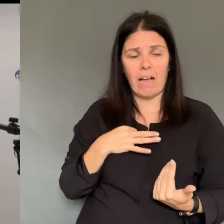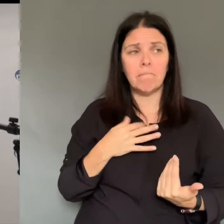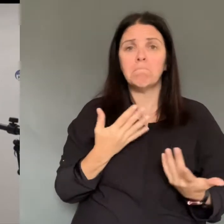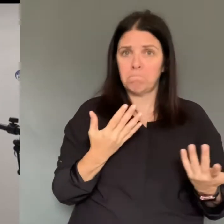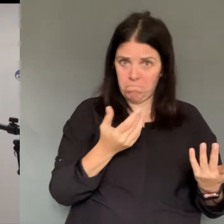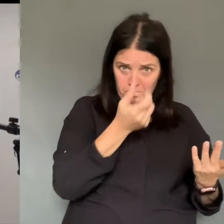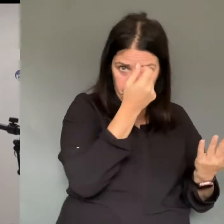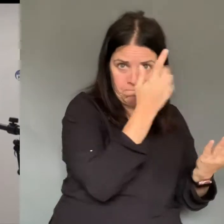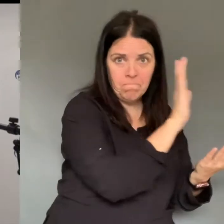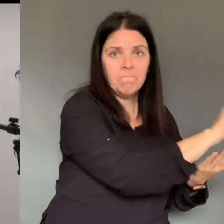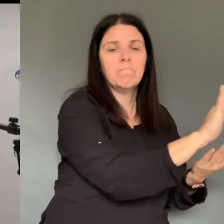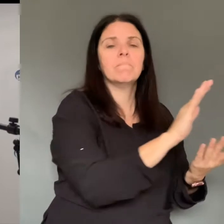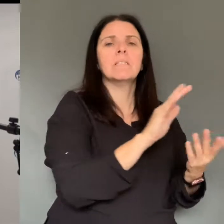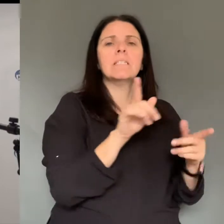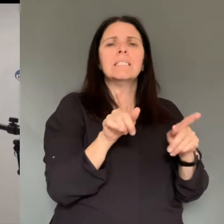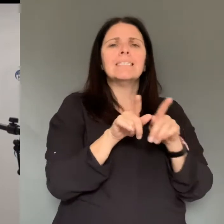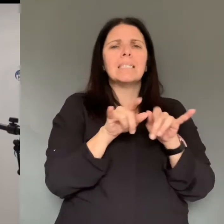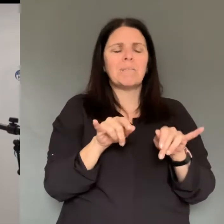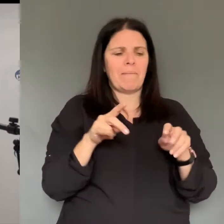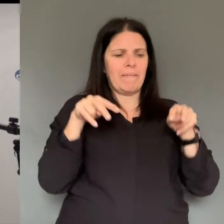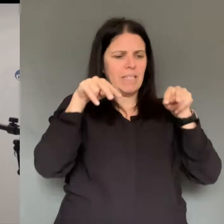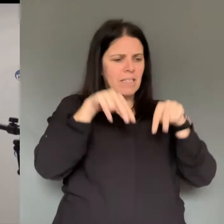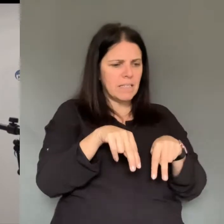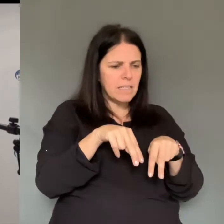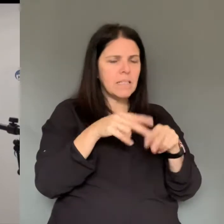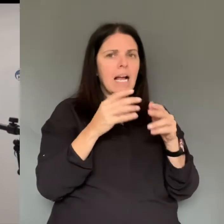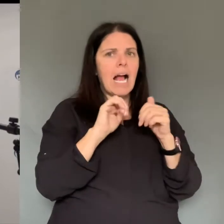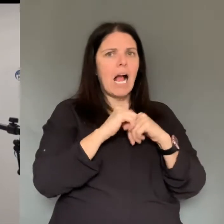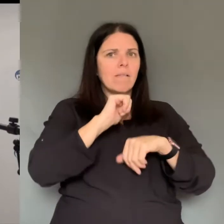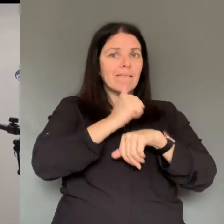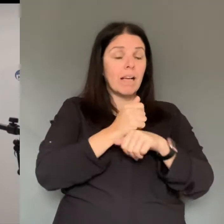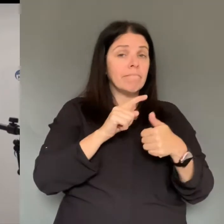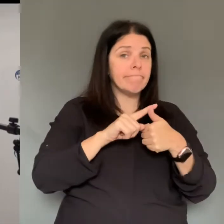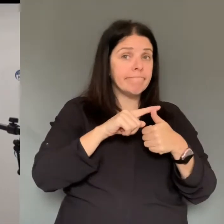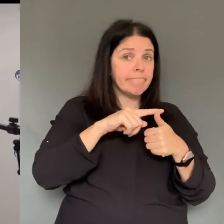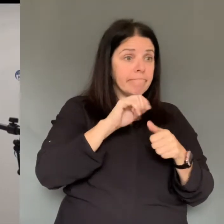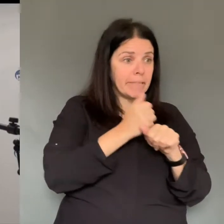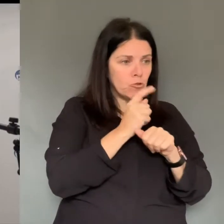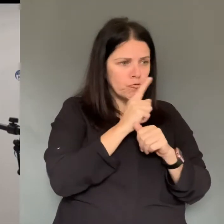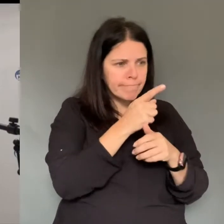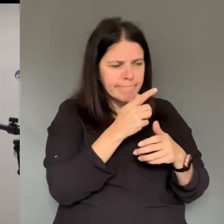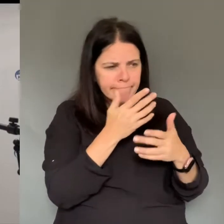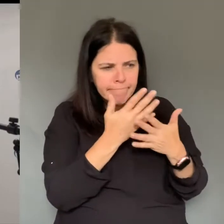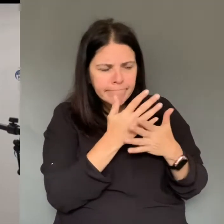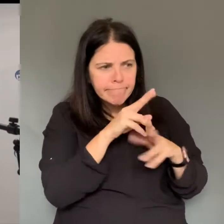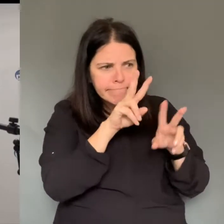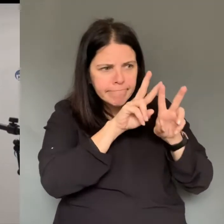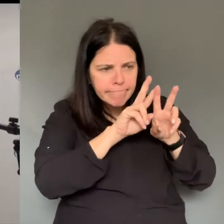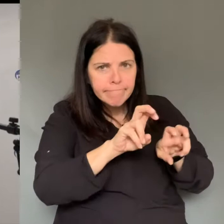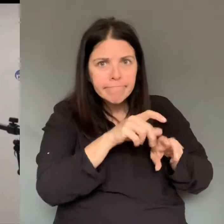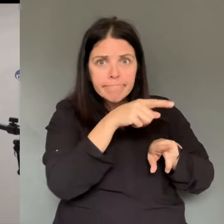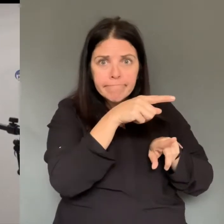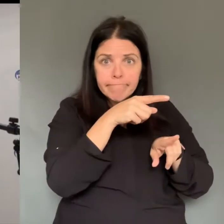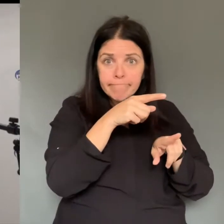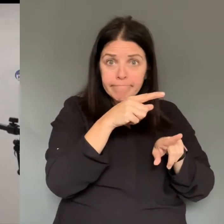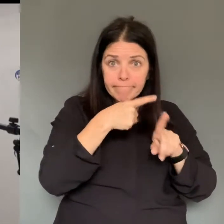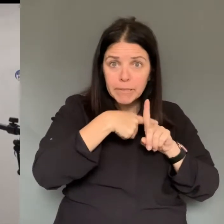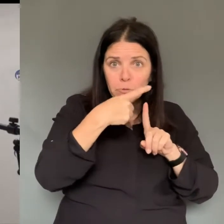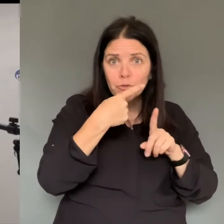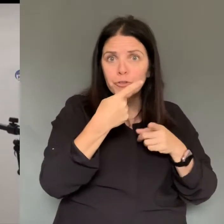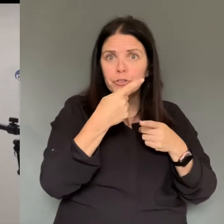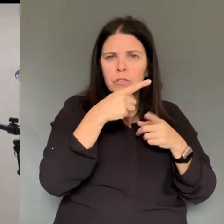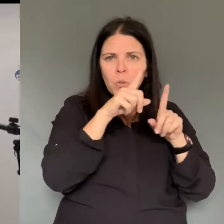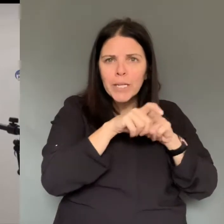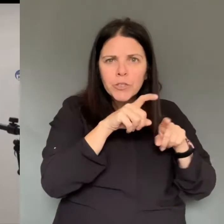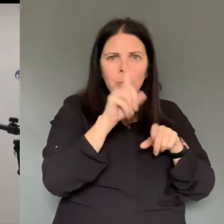on that. So I think there's a role for every stakeholder that is involved, whether it's the government, whether it's